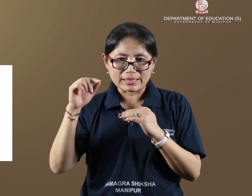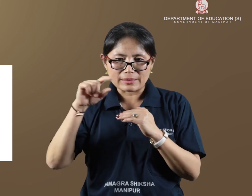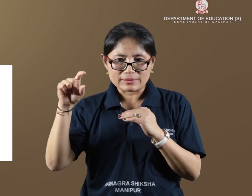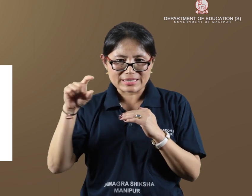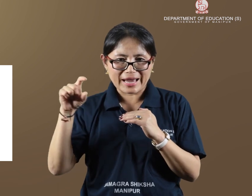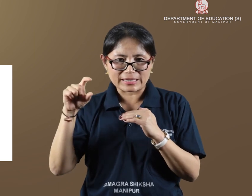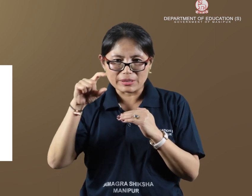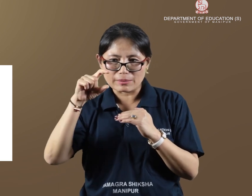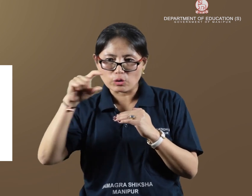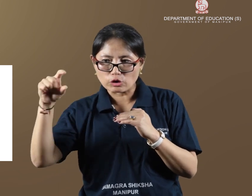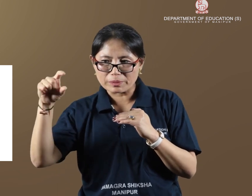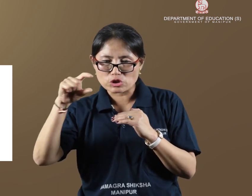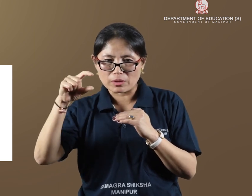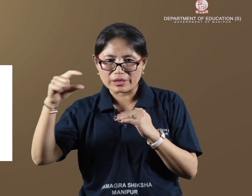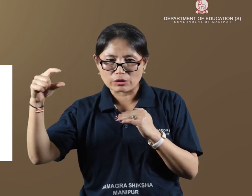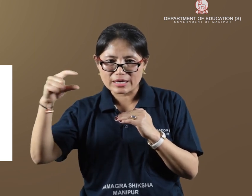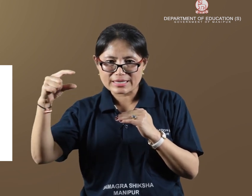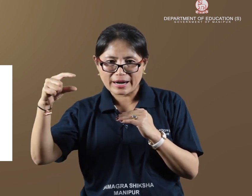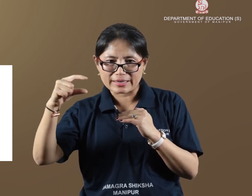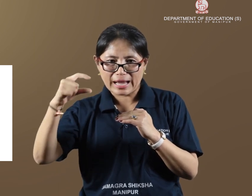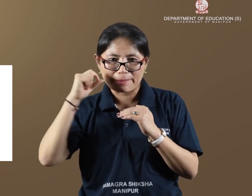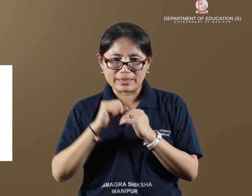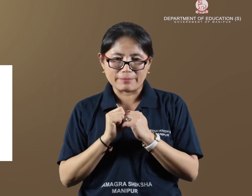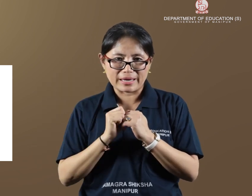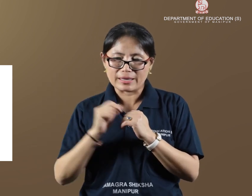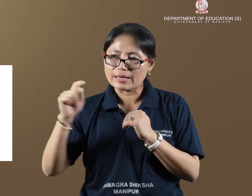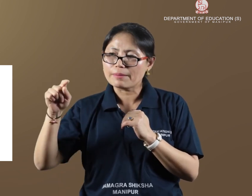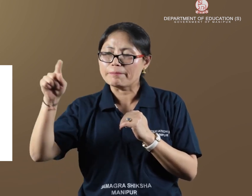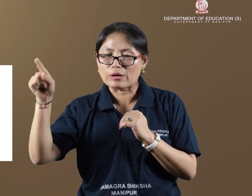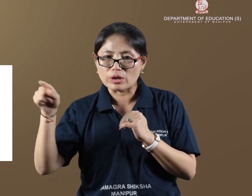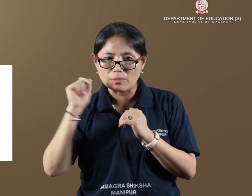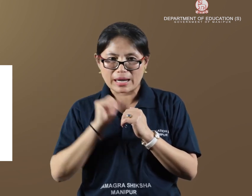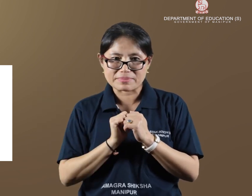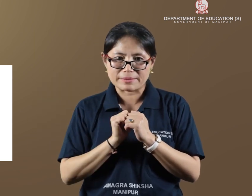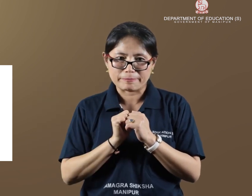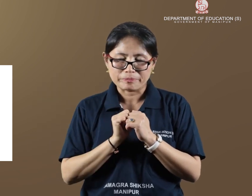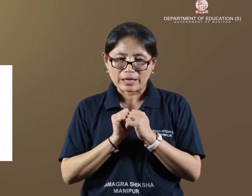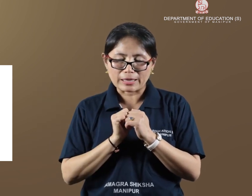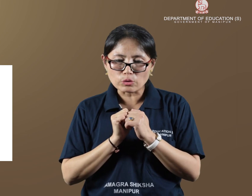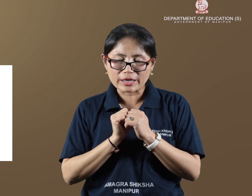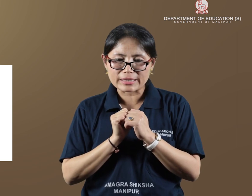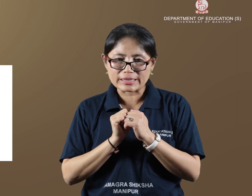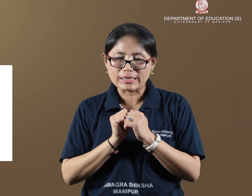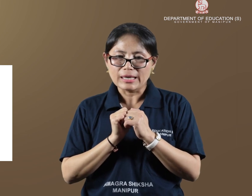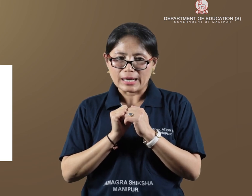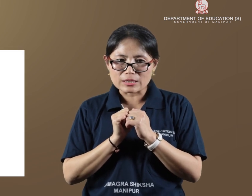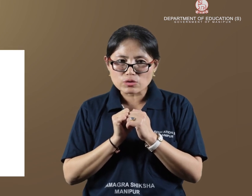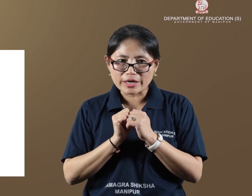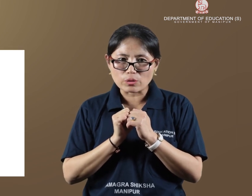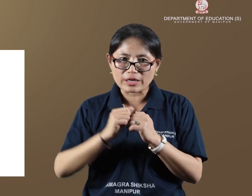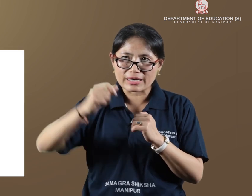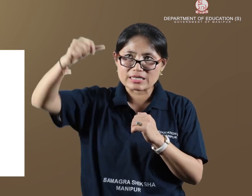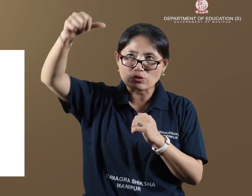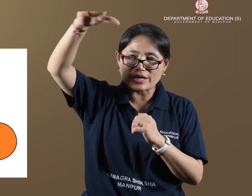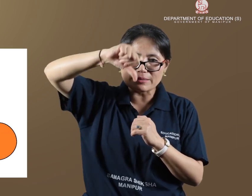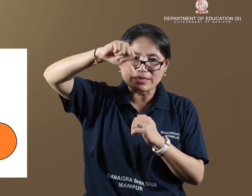lama da site amada mu atop tube amata ra ga saring da ha pa ga melaga belun mu ma hap se adu argadi adasu kai ugna ising do haijan